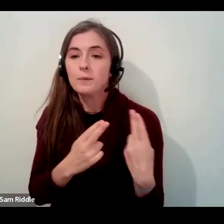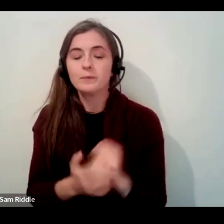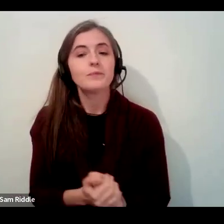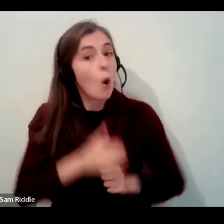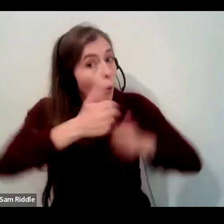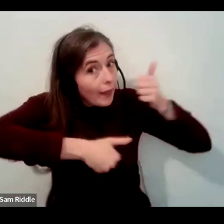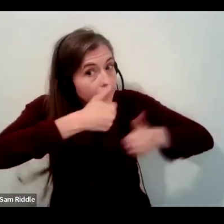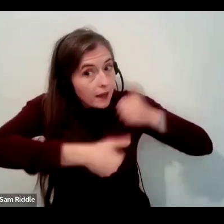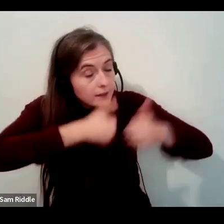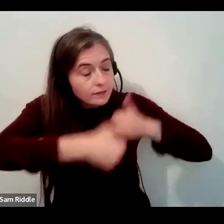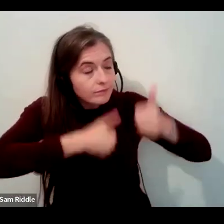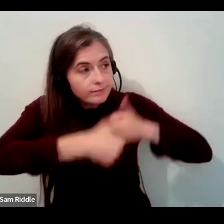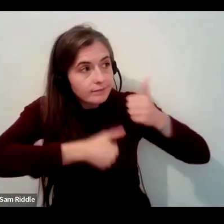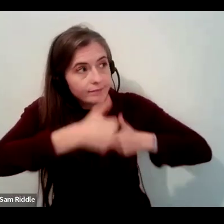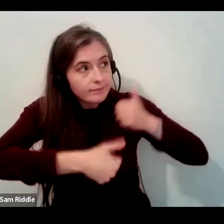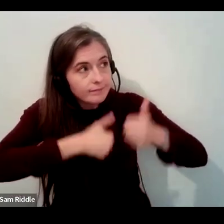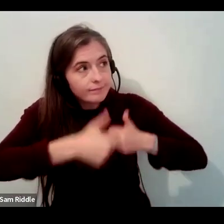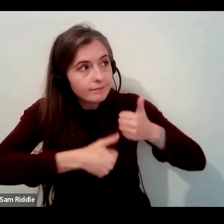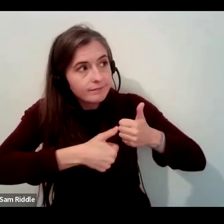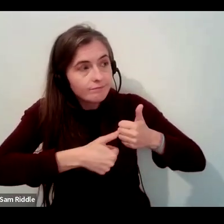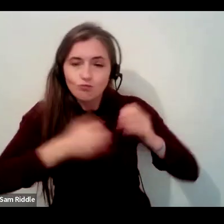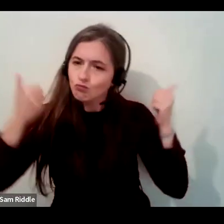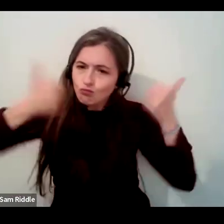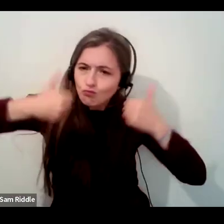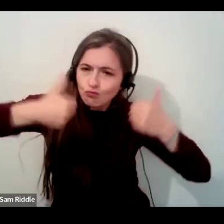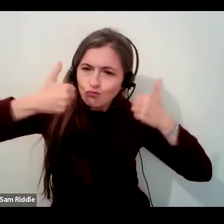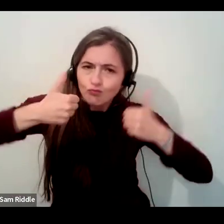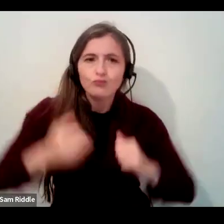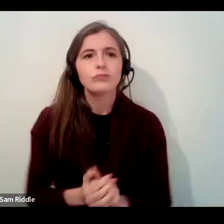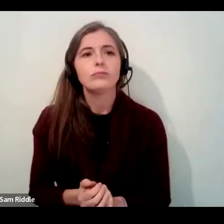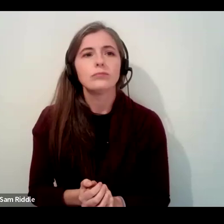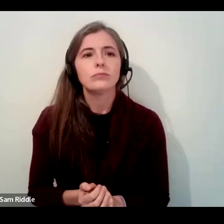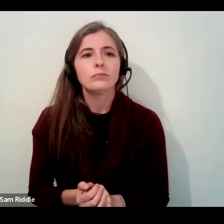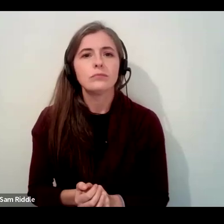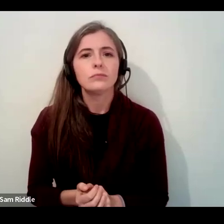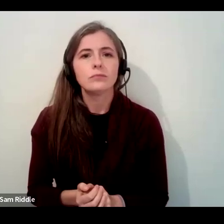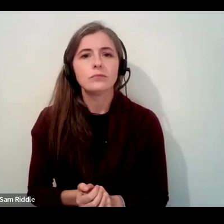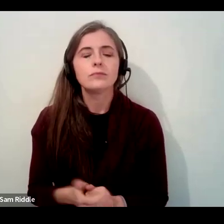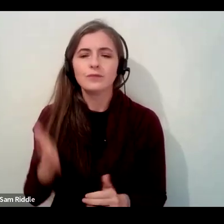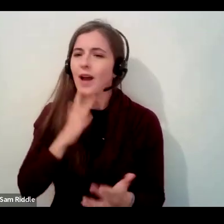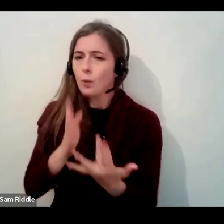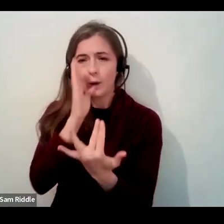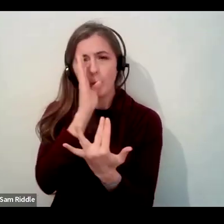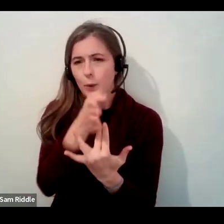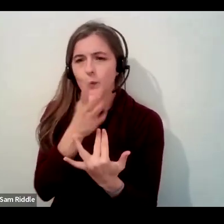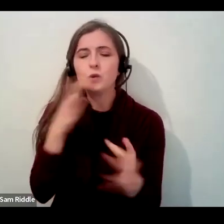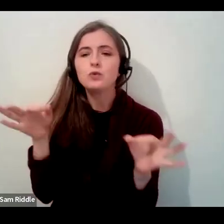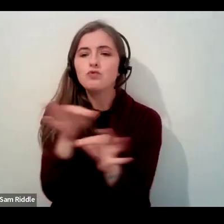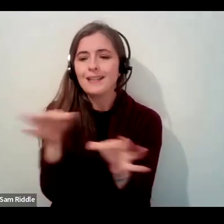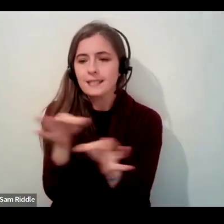well done. I don't know if you saw my thumbs up. Well done. I'm going to go straight into